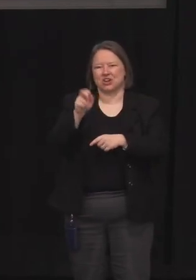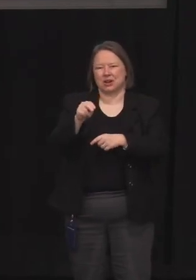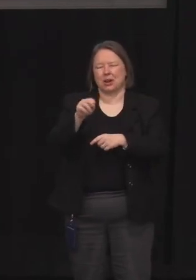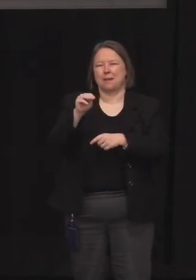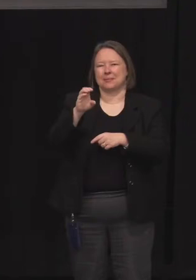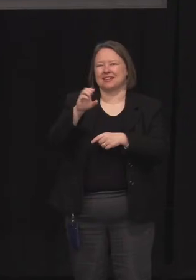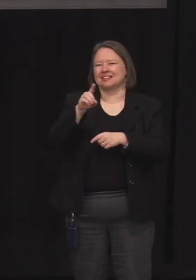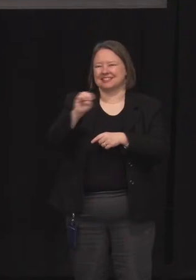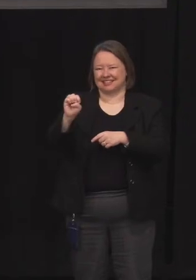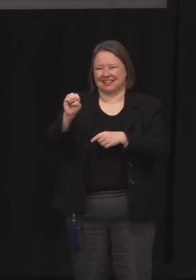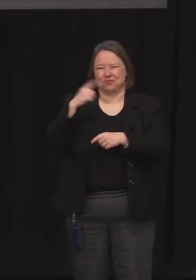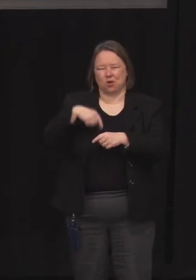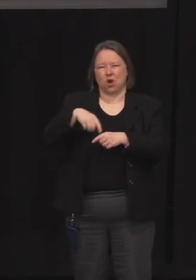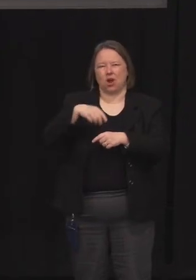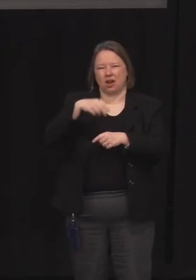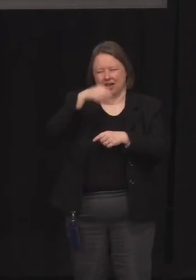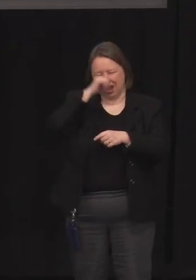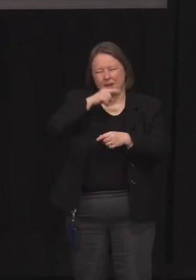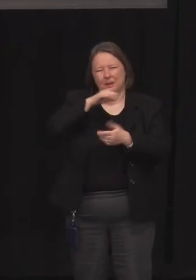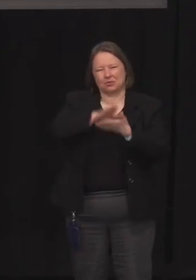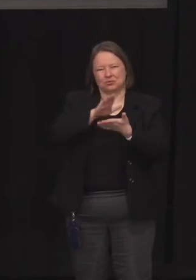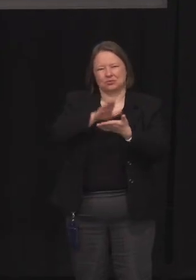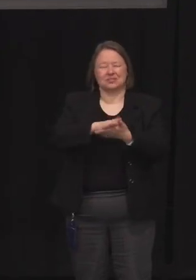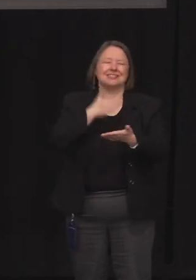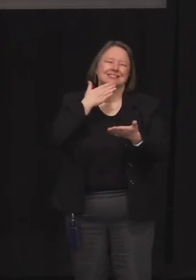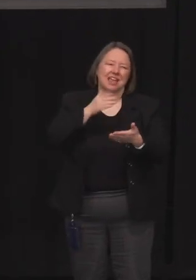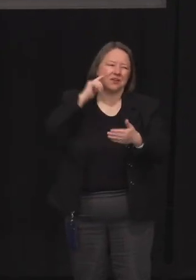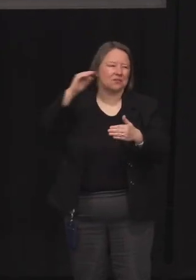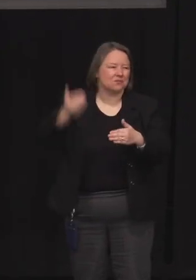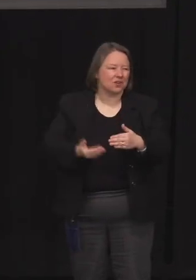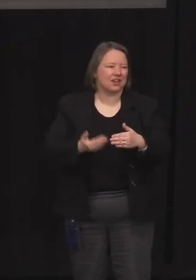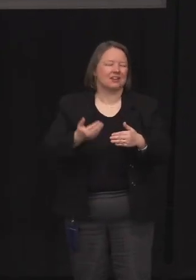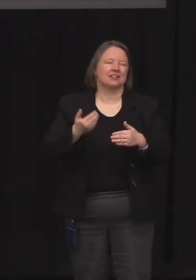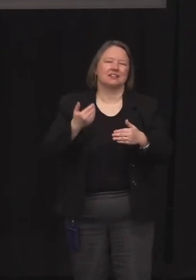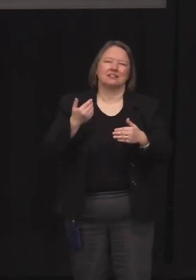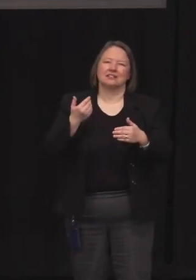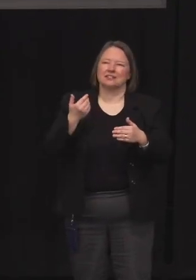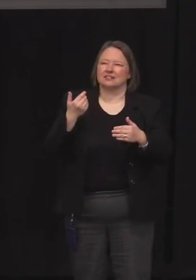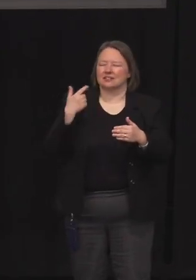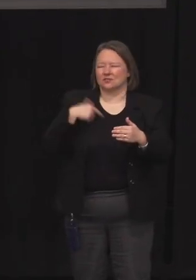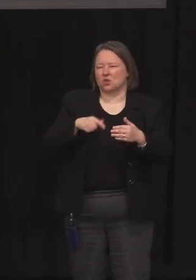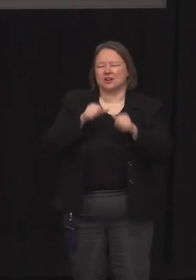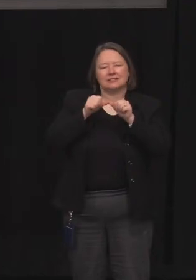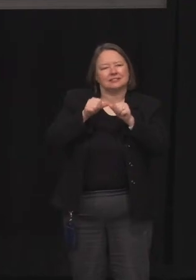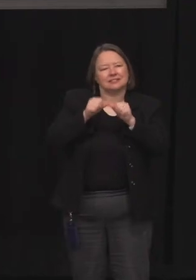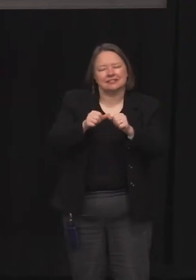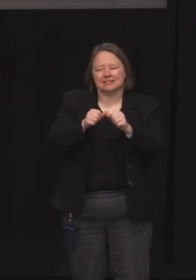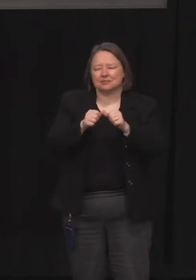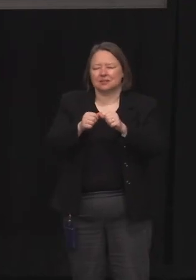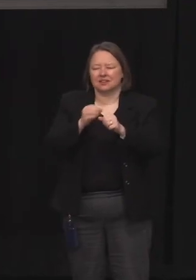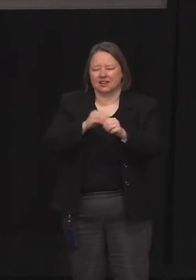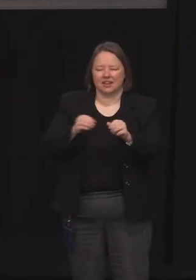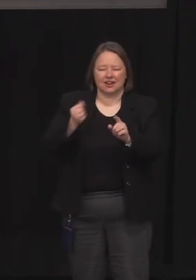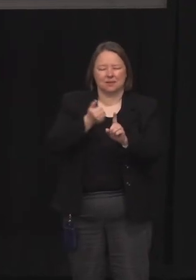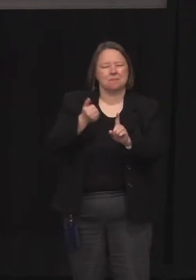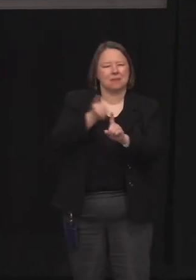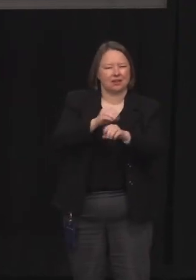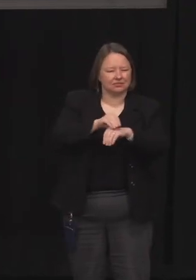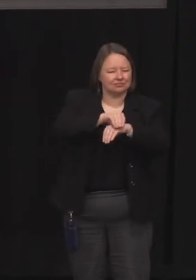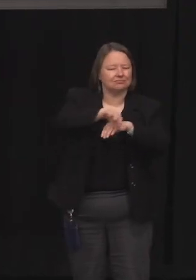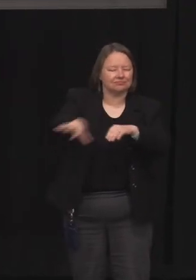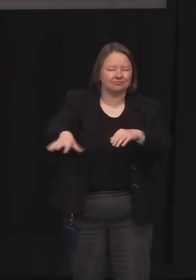Public Schools. Thank you so much for the invitation, for your consistent and impactful leadership in the DEI space. I know